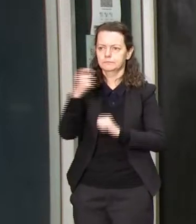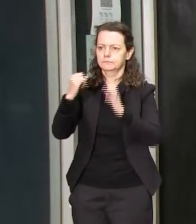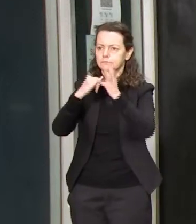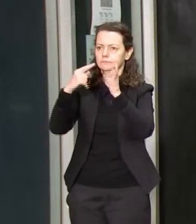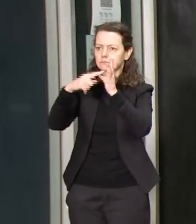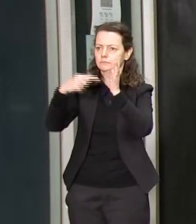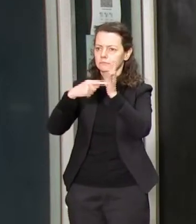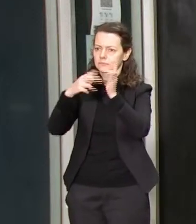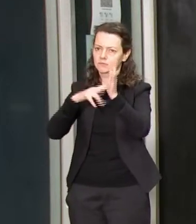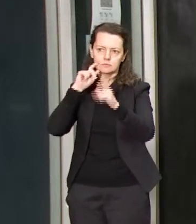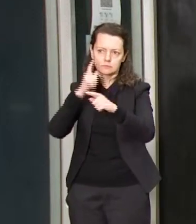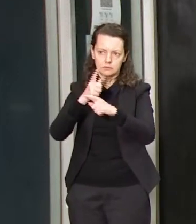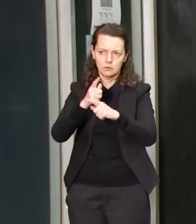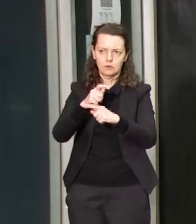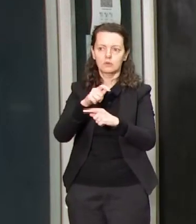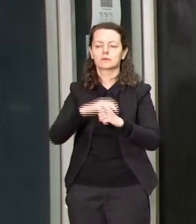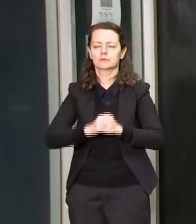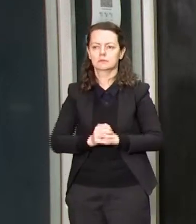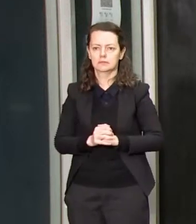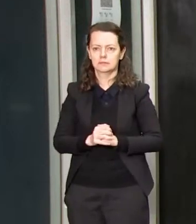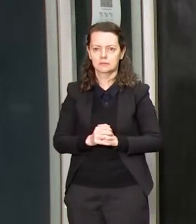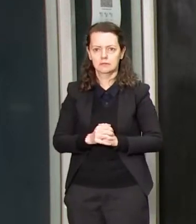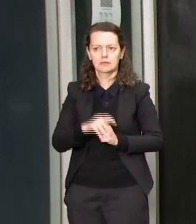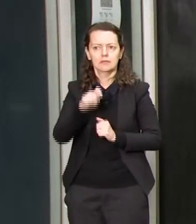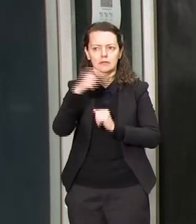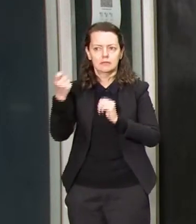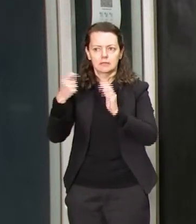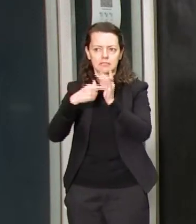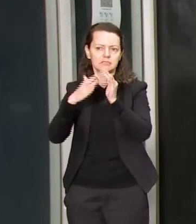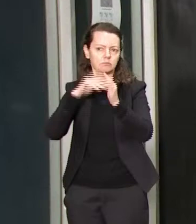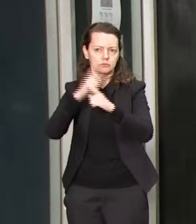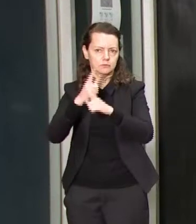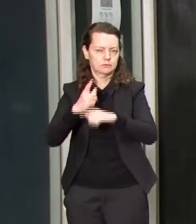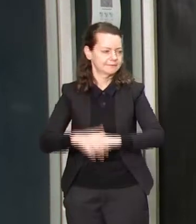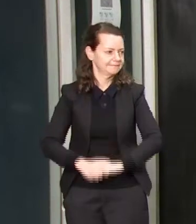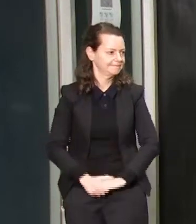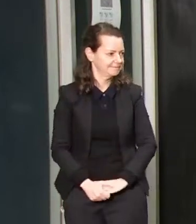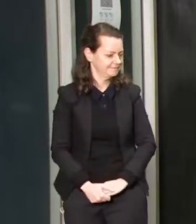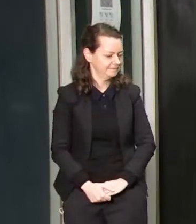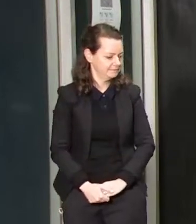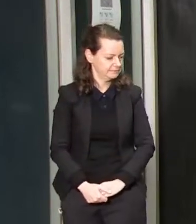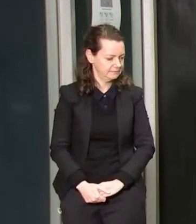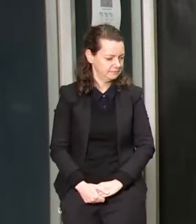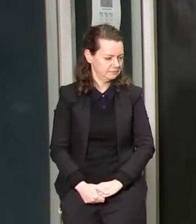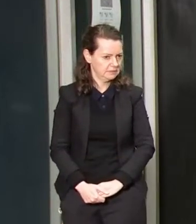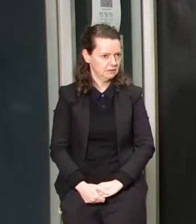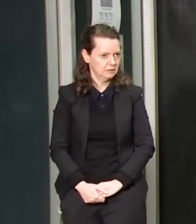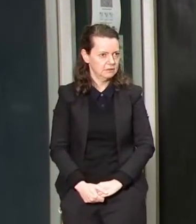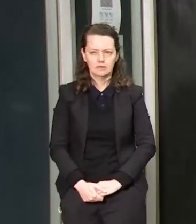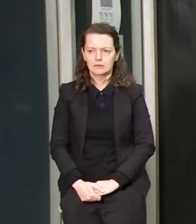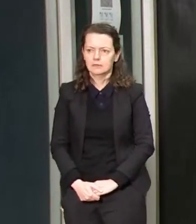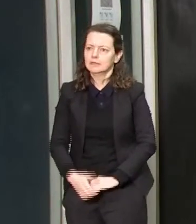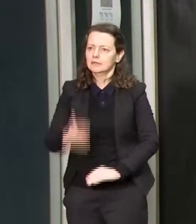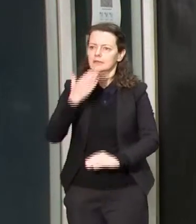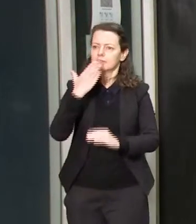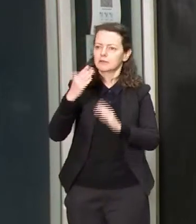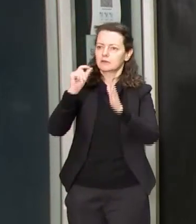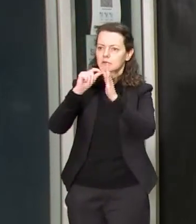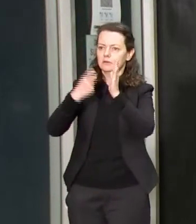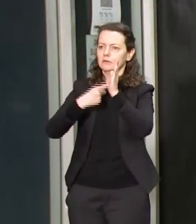SES Chief Officer, and then we'll open up for questions. Thanks, Brett. Thanks, Acting Premier. Good